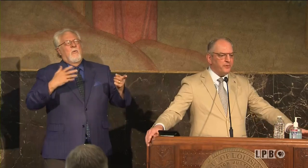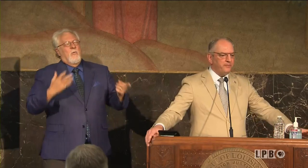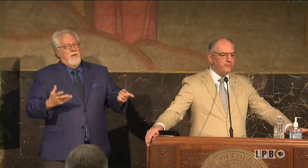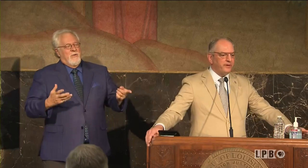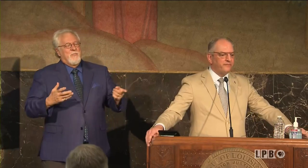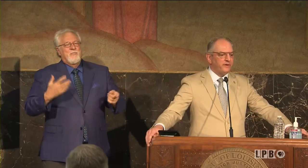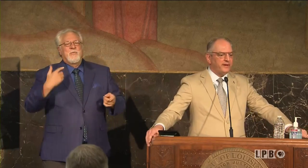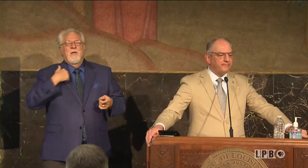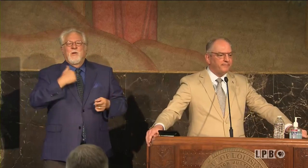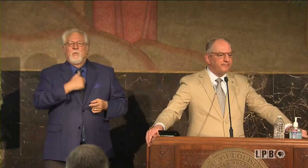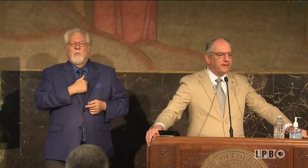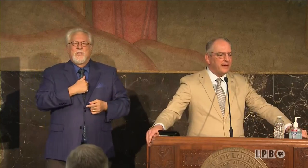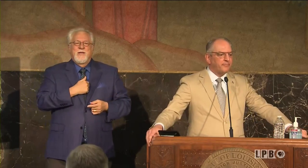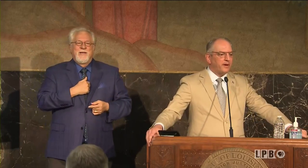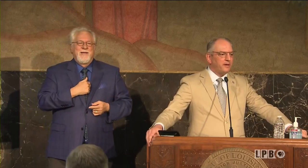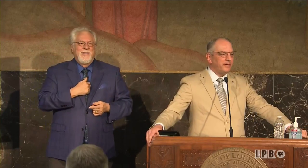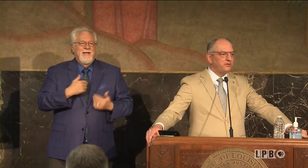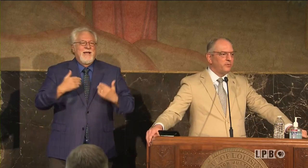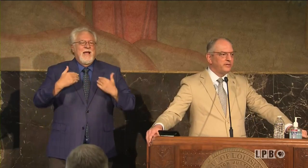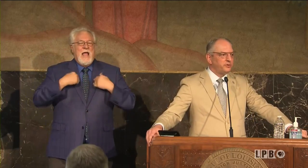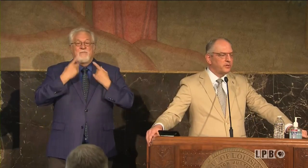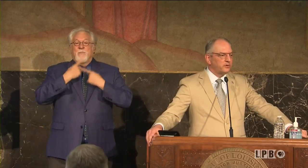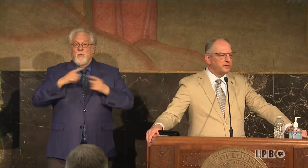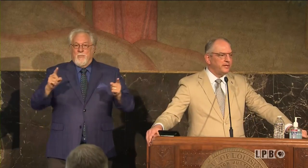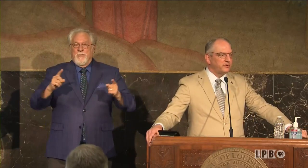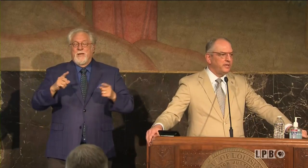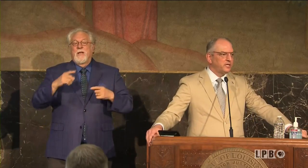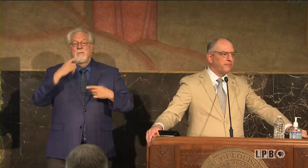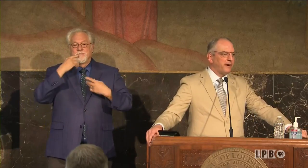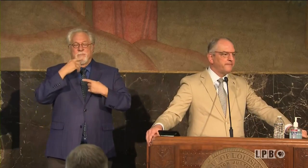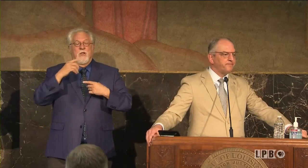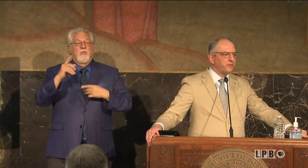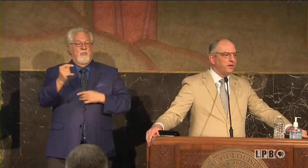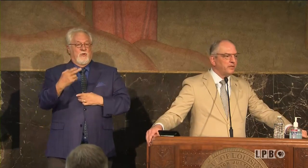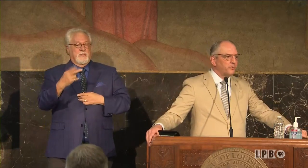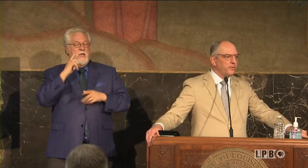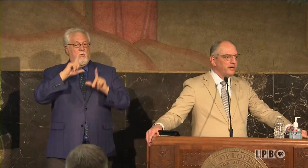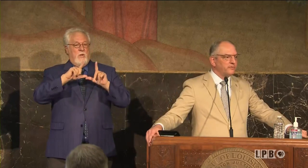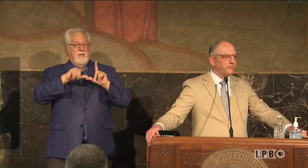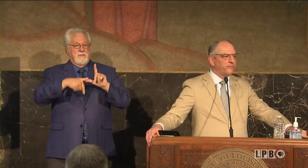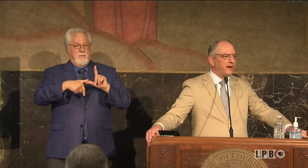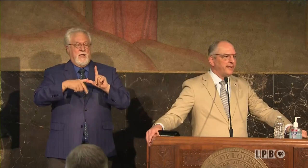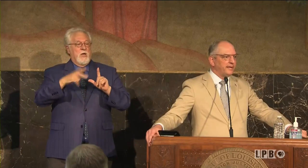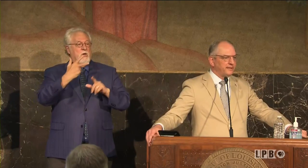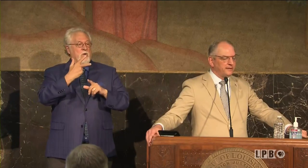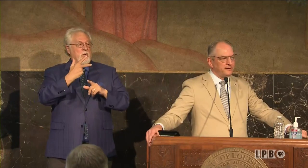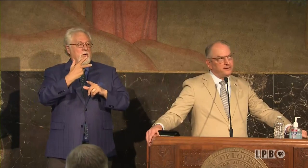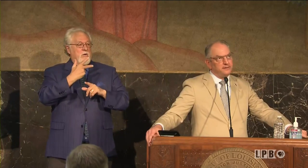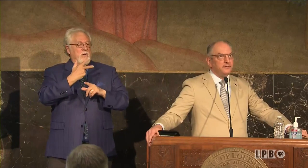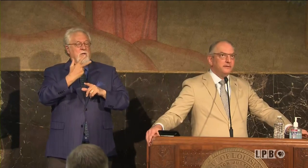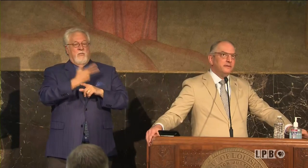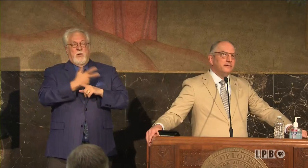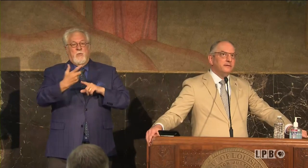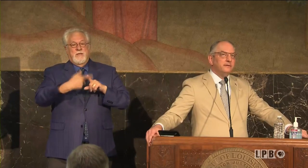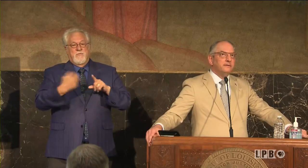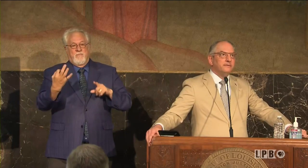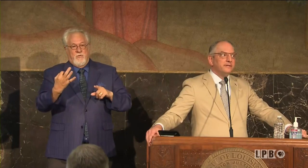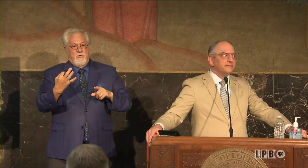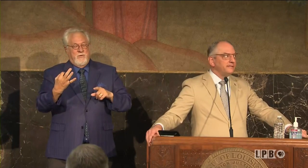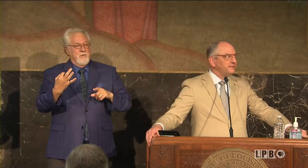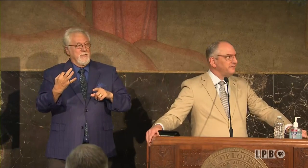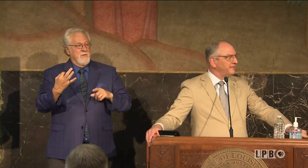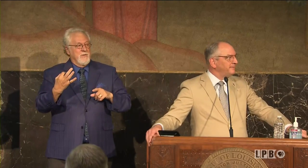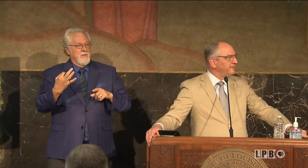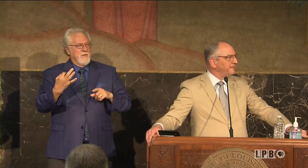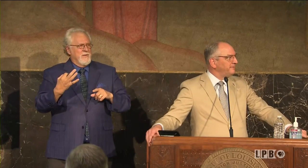look, we've got a proclamation we'll issue Thursday. It's going to expire 3 weeks from Friday. What is